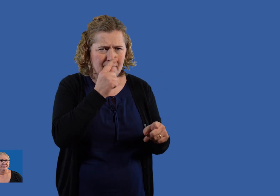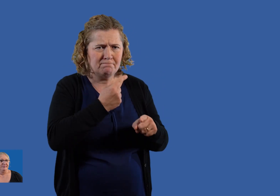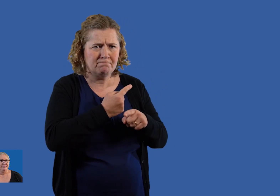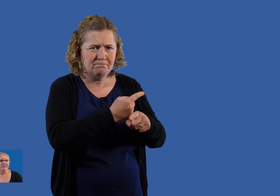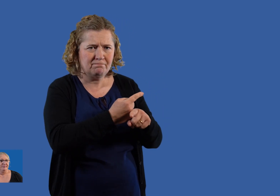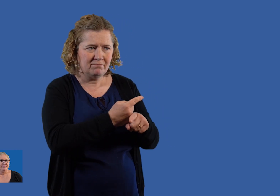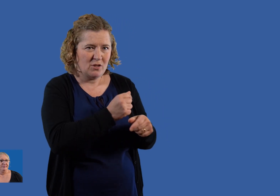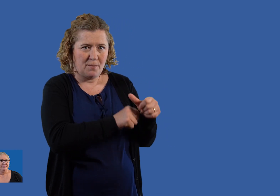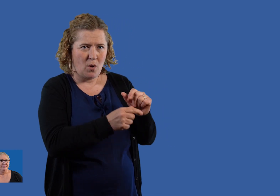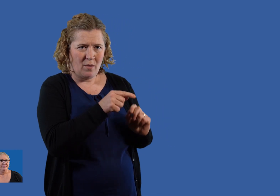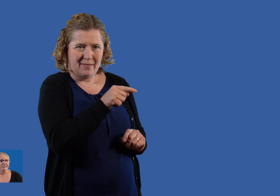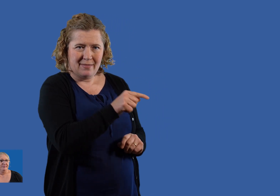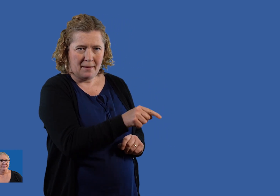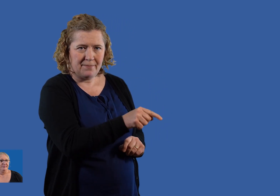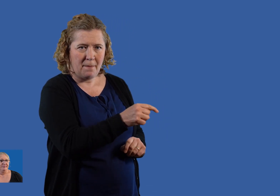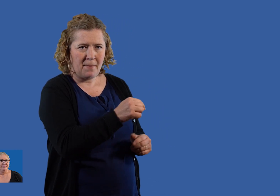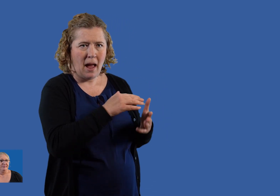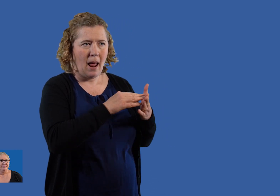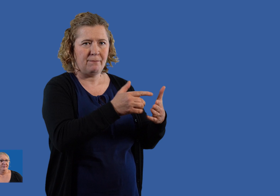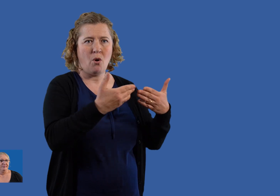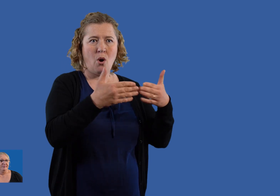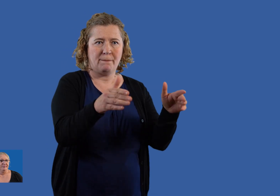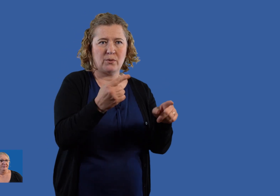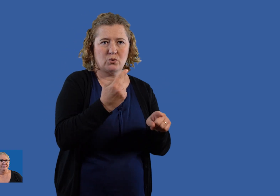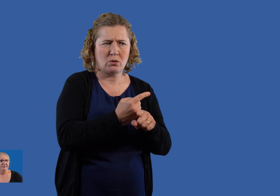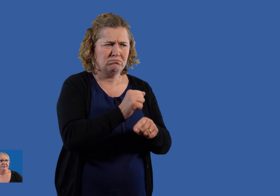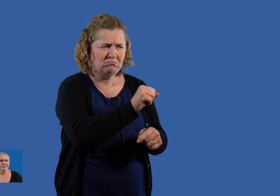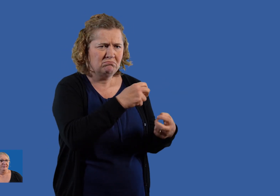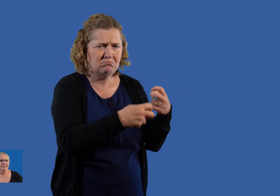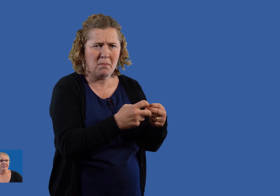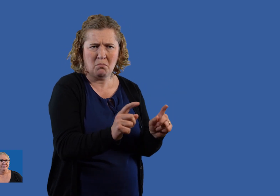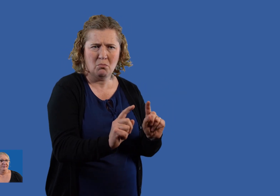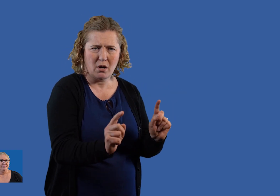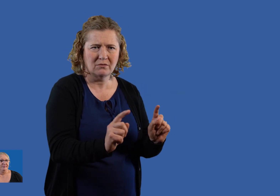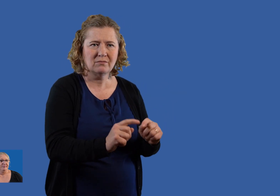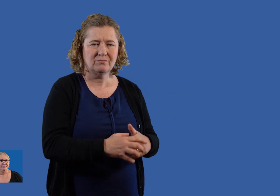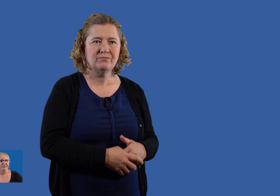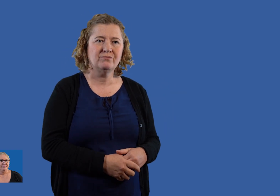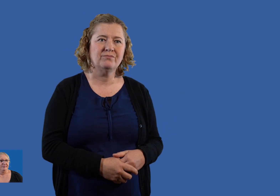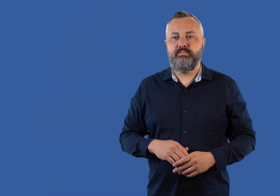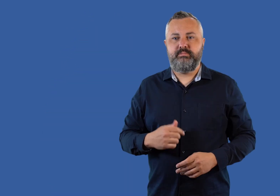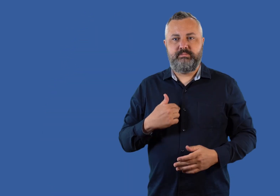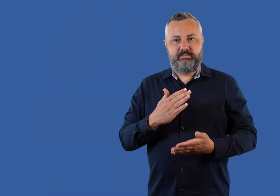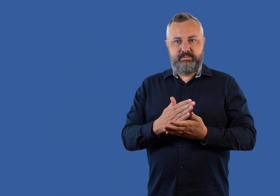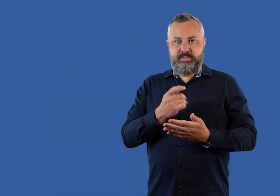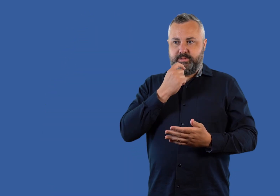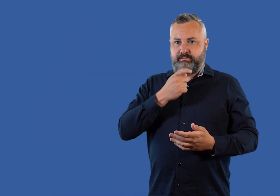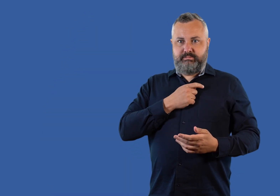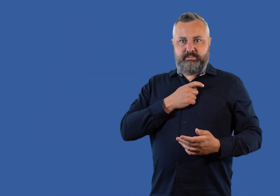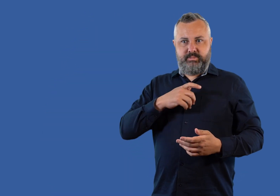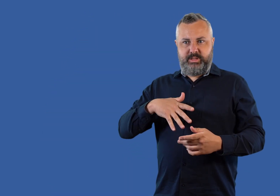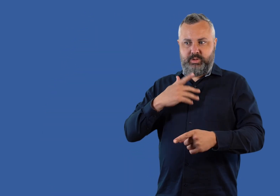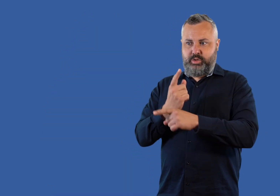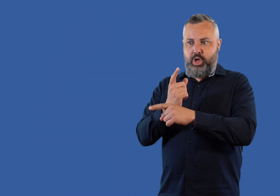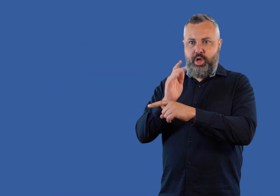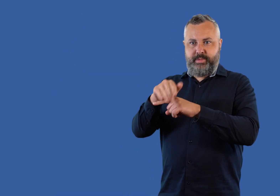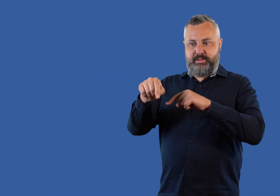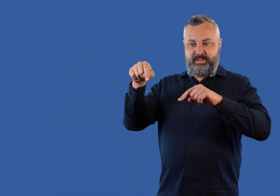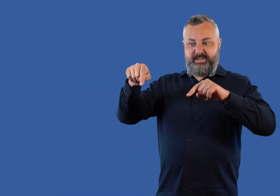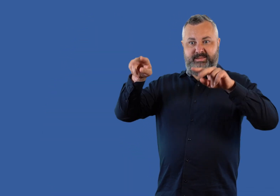dying, then discussing suicide with them may help them open up and talk about whatever the problem is. I'd be afraid to talk about this because if I